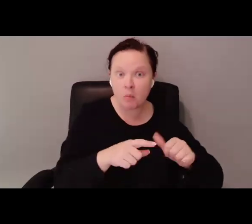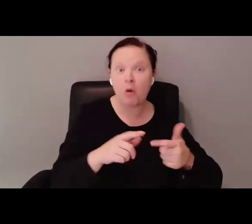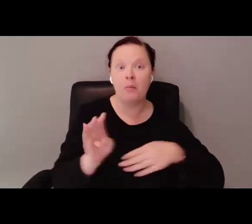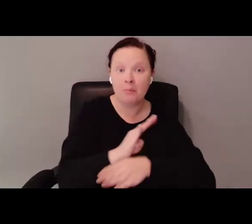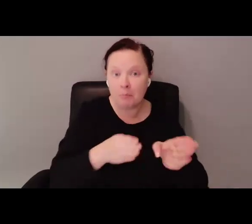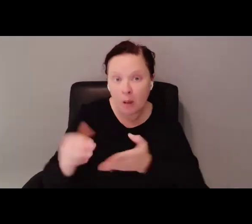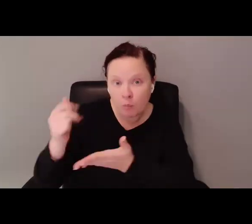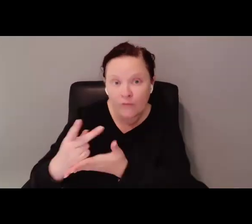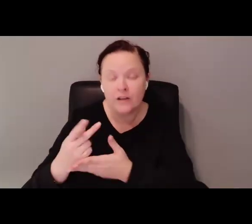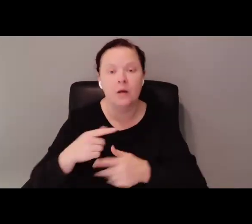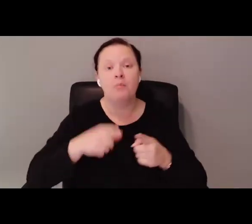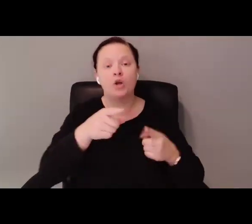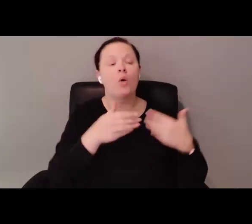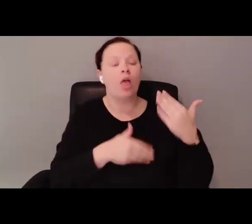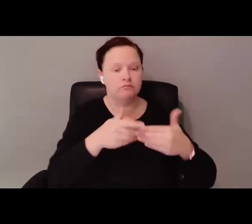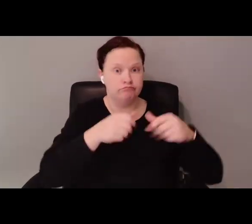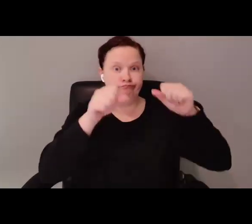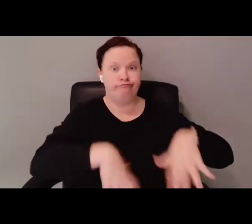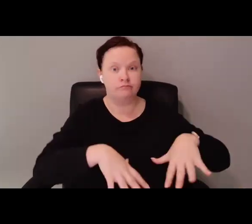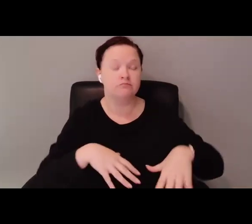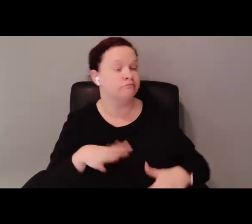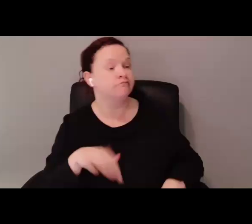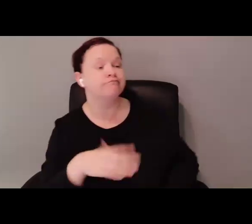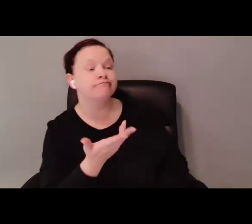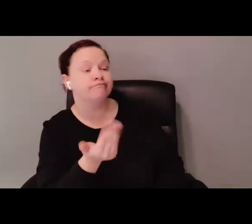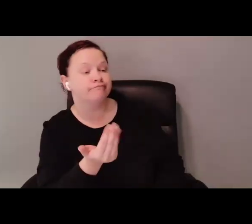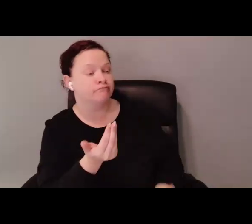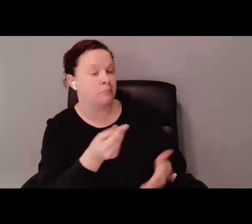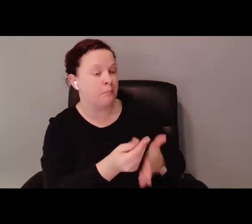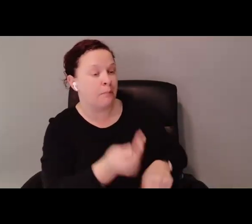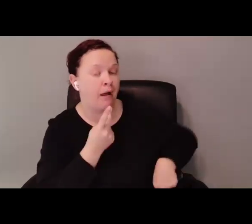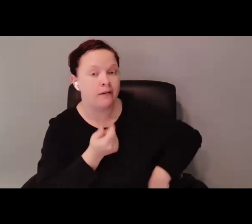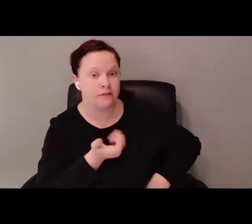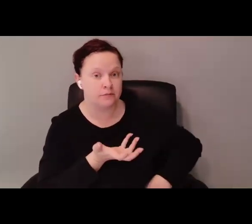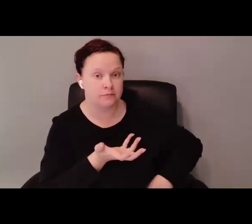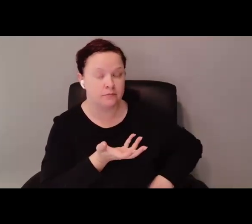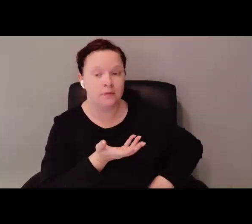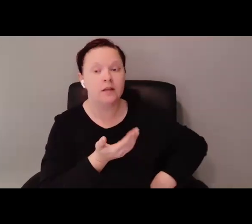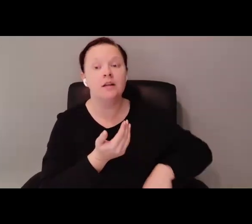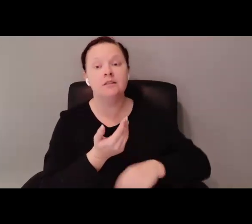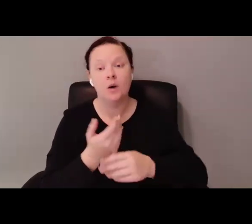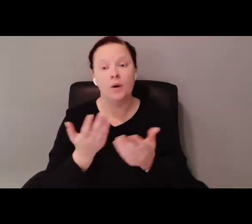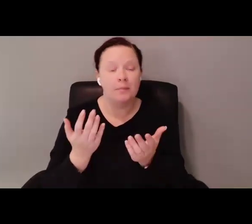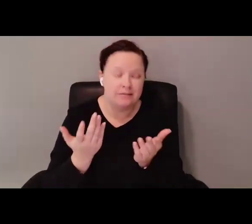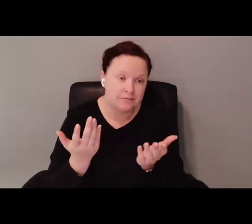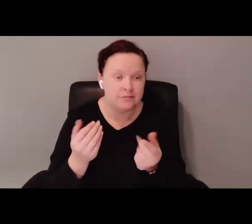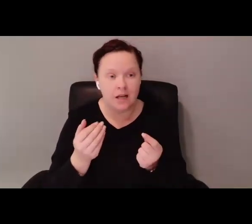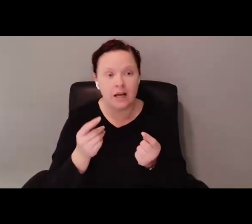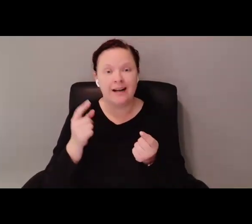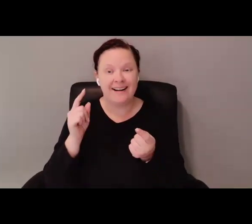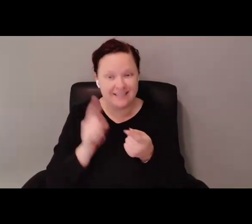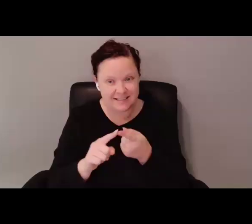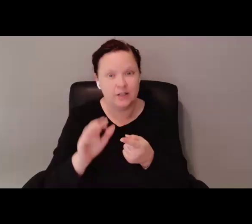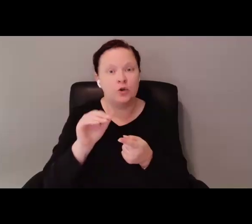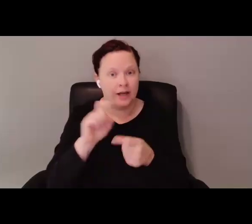and if you don't follow through, they can ask for everything back. So you don't usually get your case, until you get your case